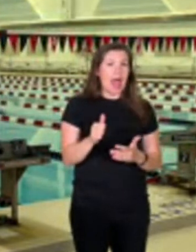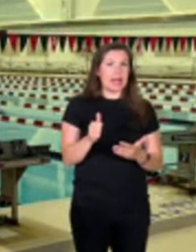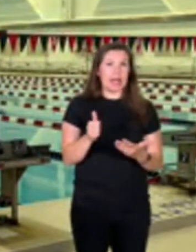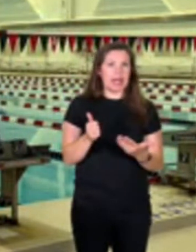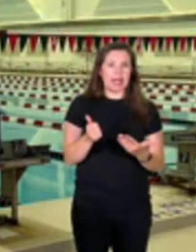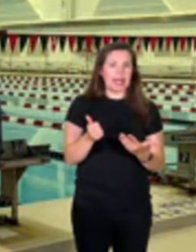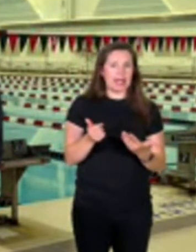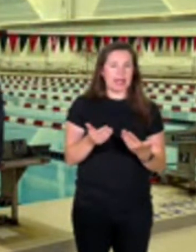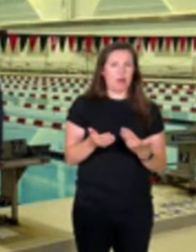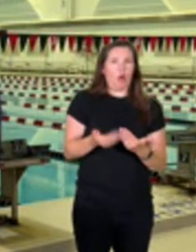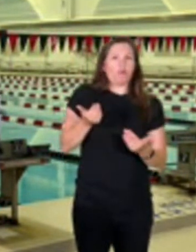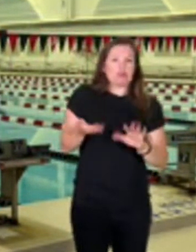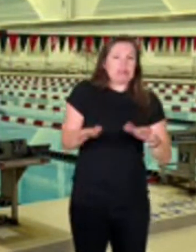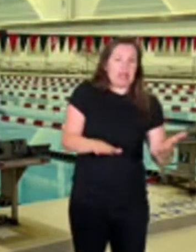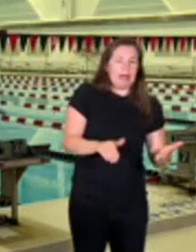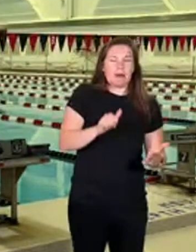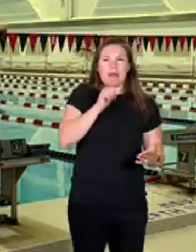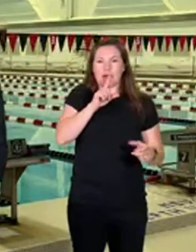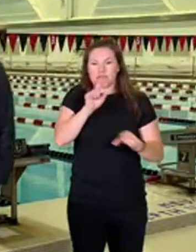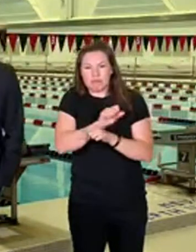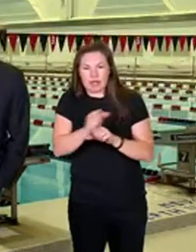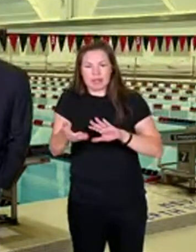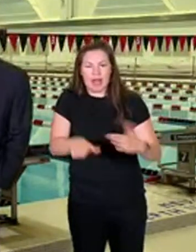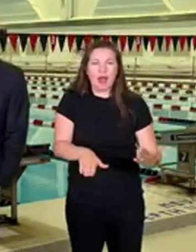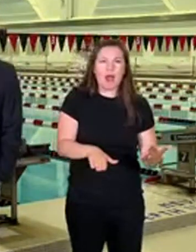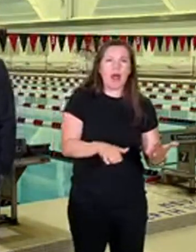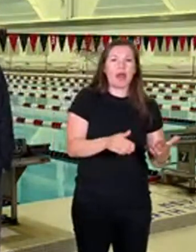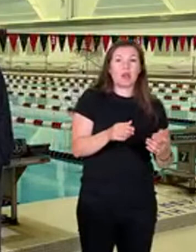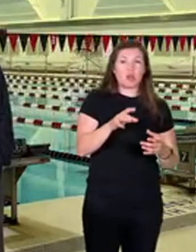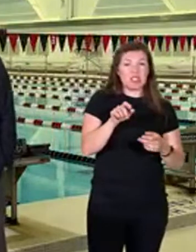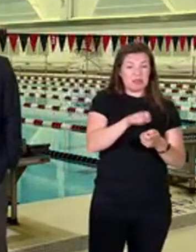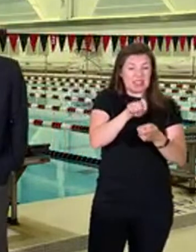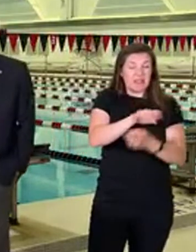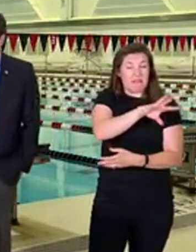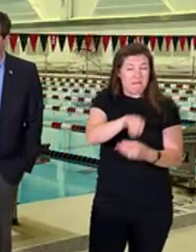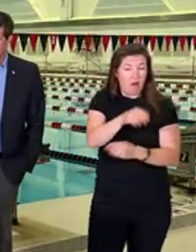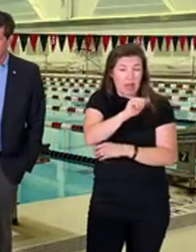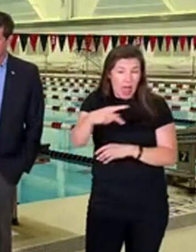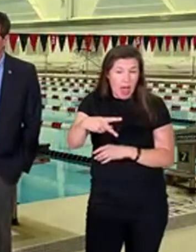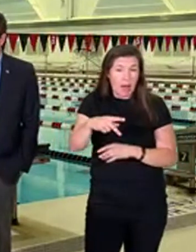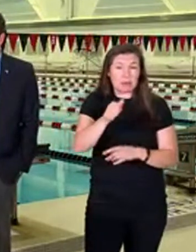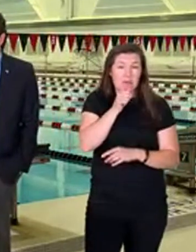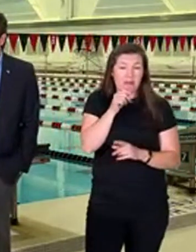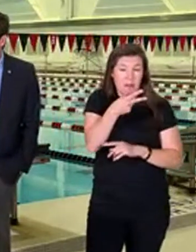calls either involving one of these apps in private pools or